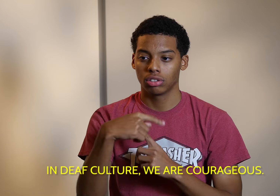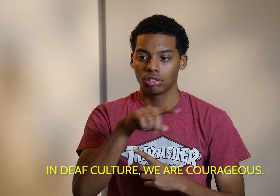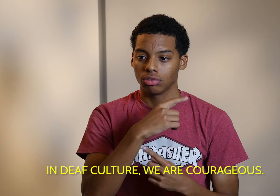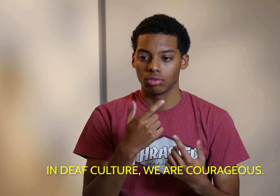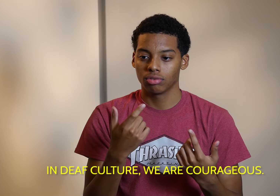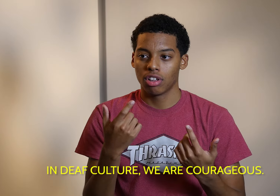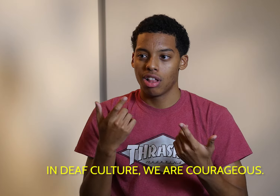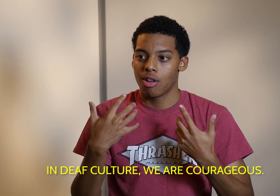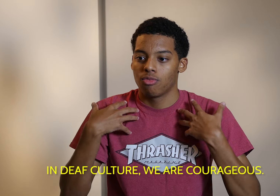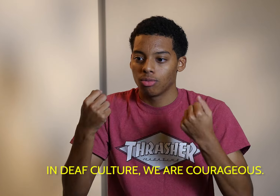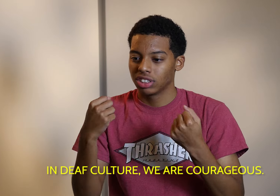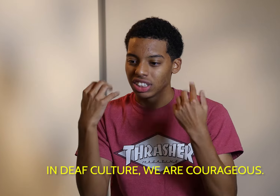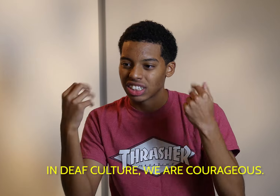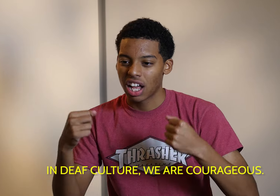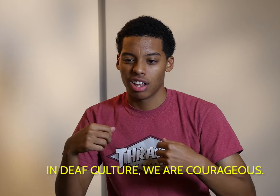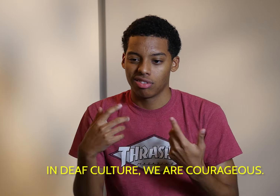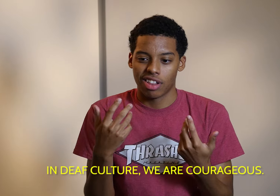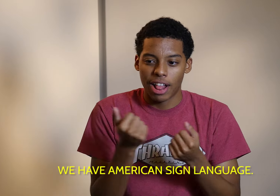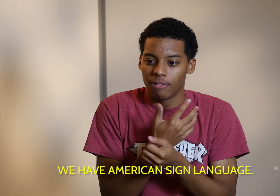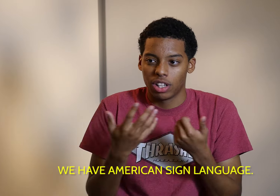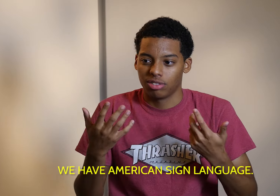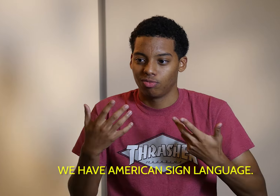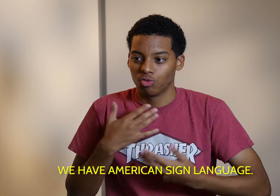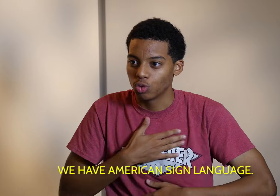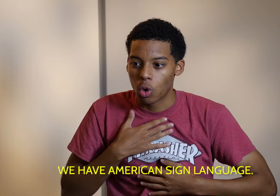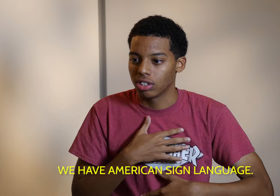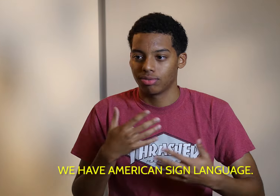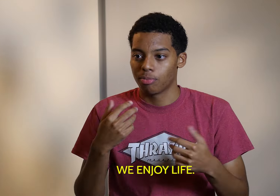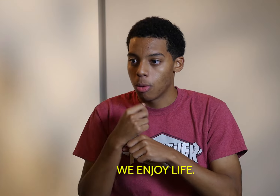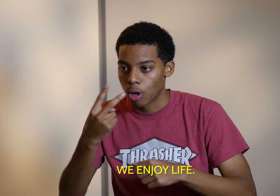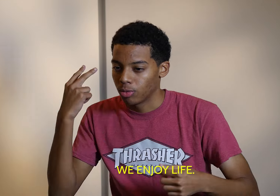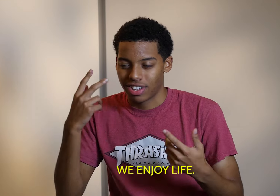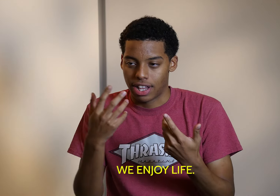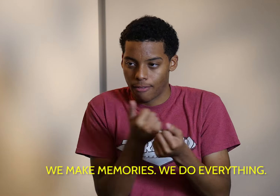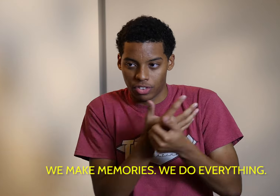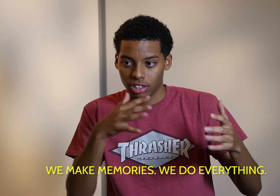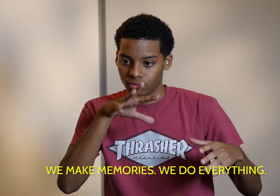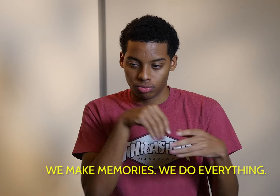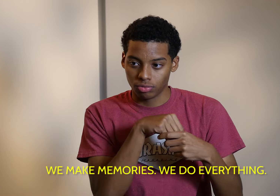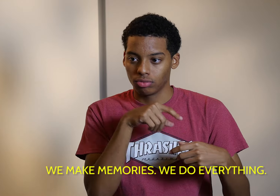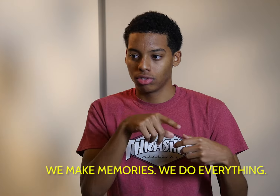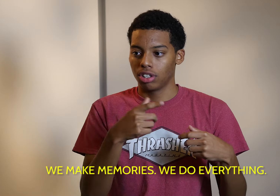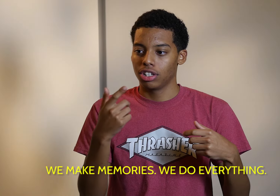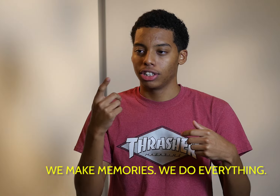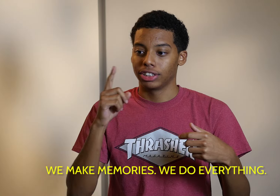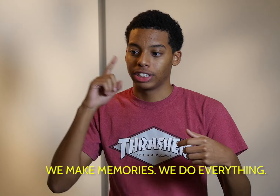In deaf culture, we're courageous. We have American Sign Language. We enjoy life. We make memories. We do everything.